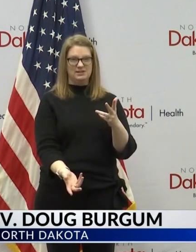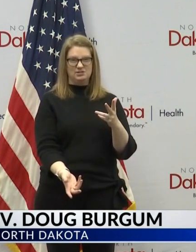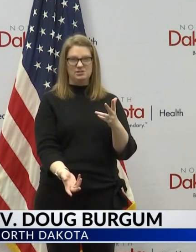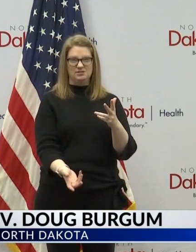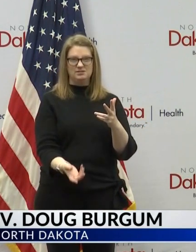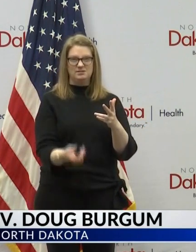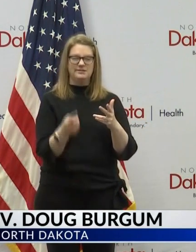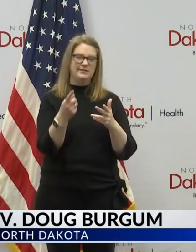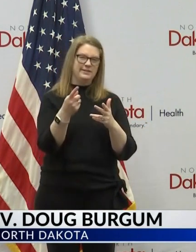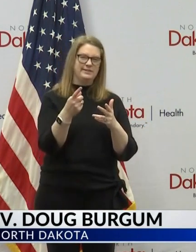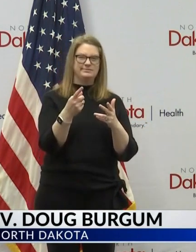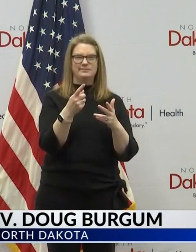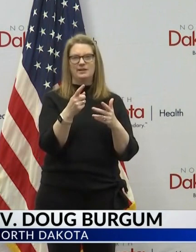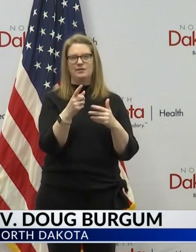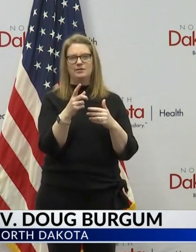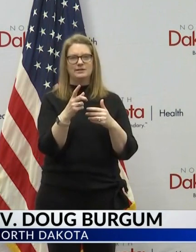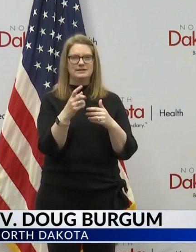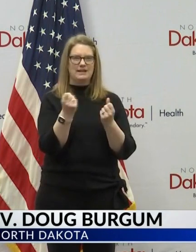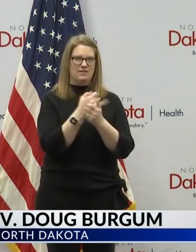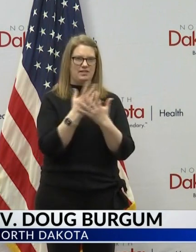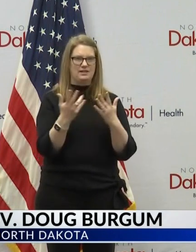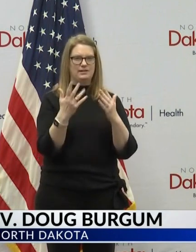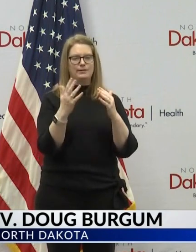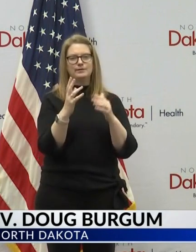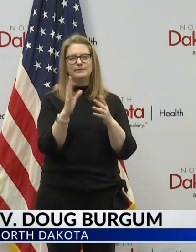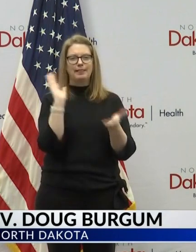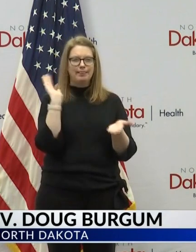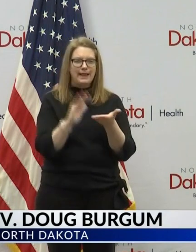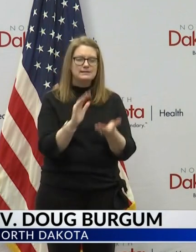say for clinic visits and for